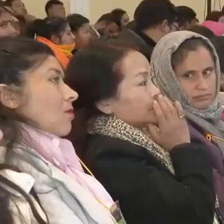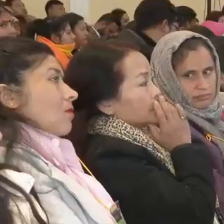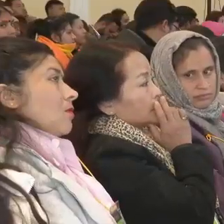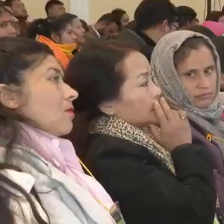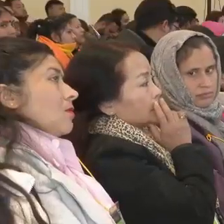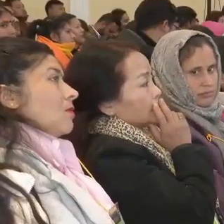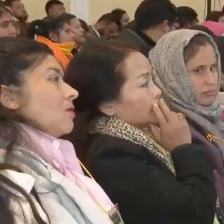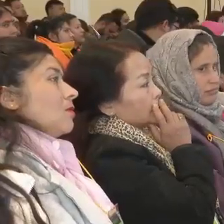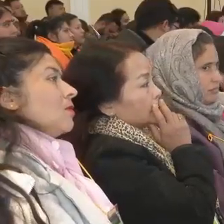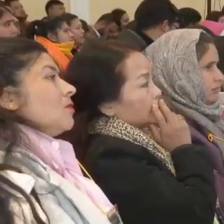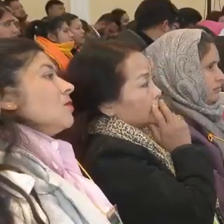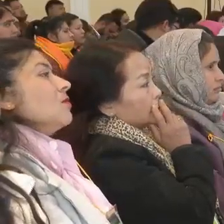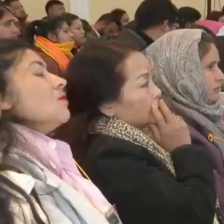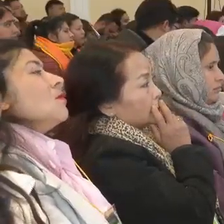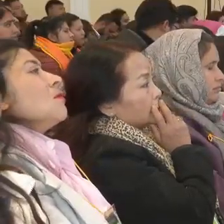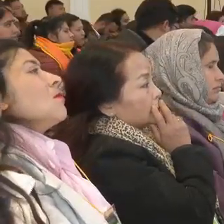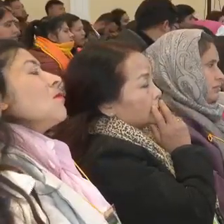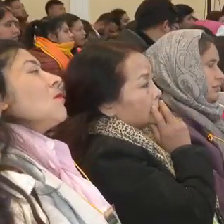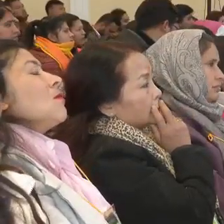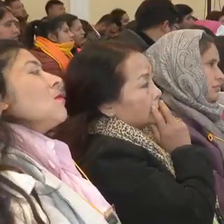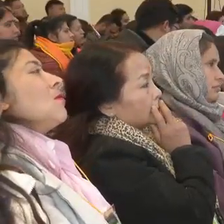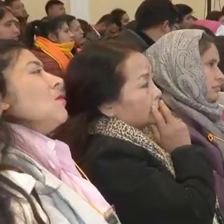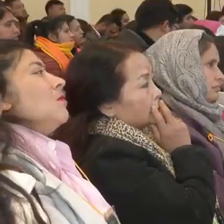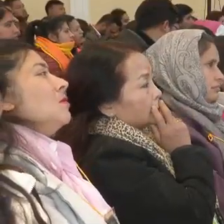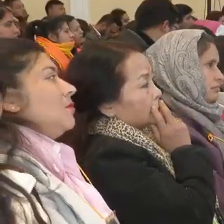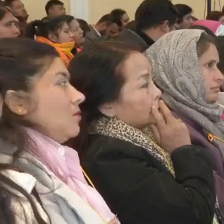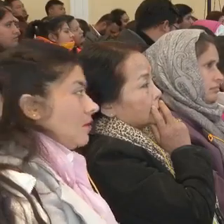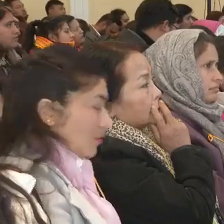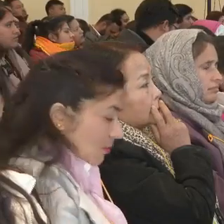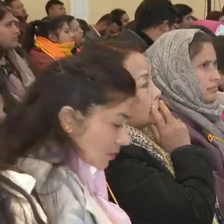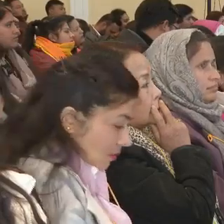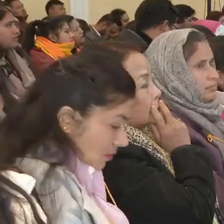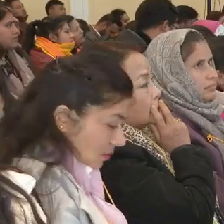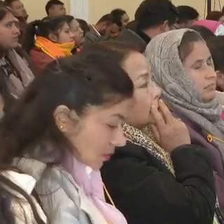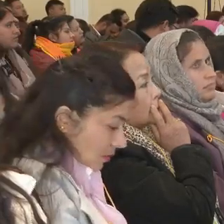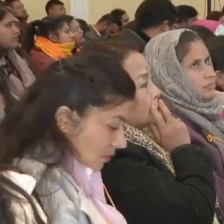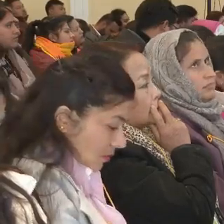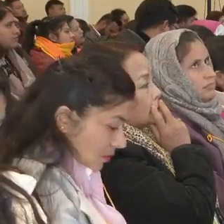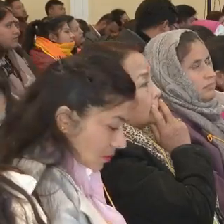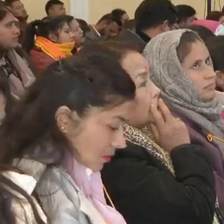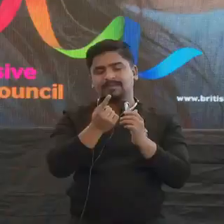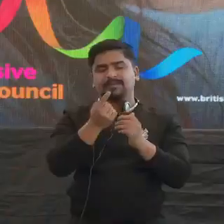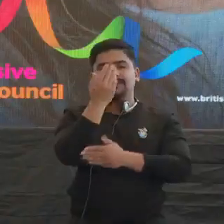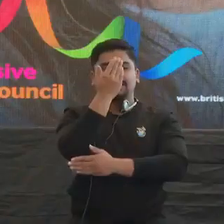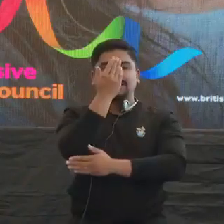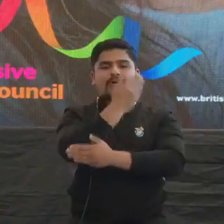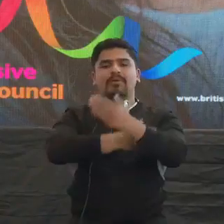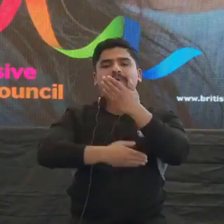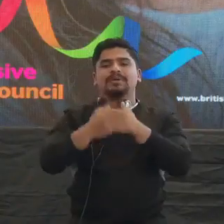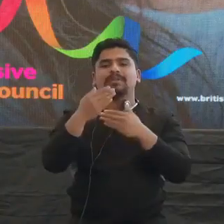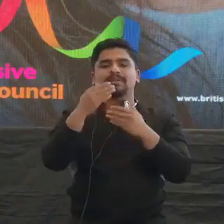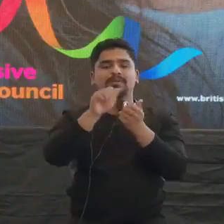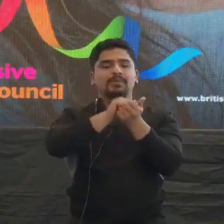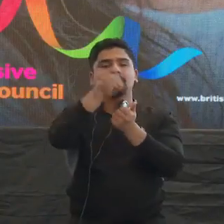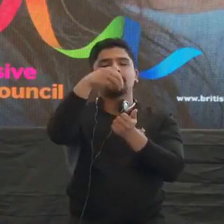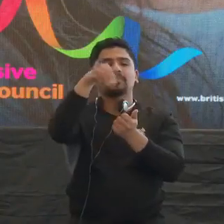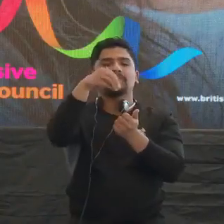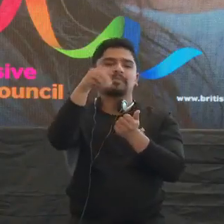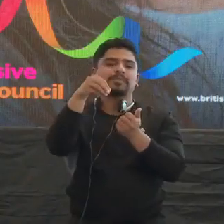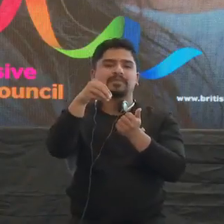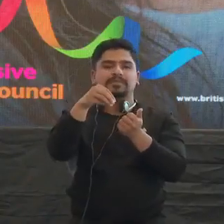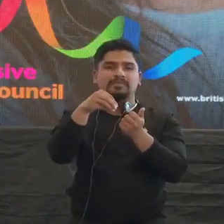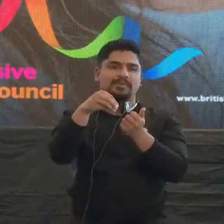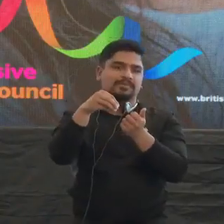So there is a major problem is issuance of disability certificate and misuse of